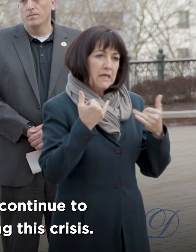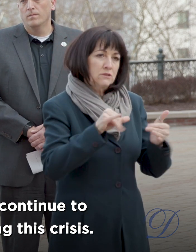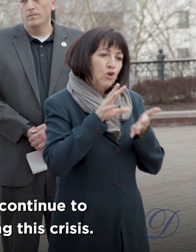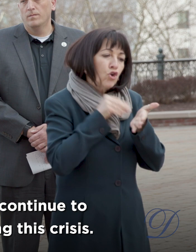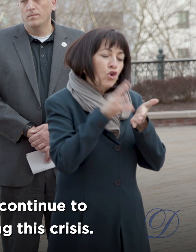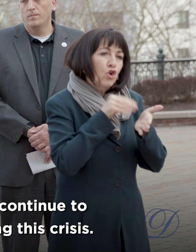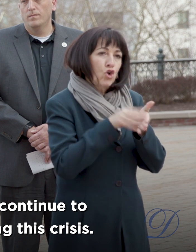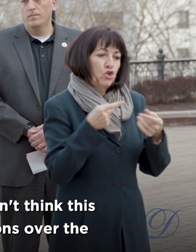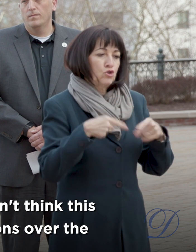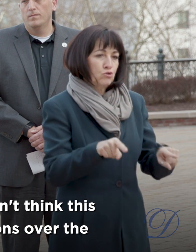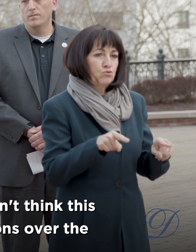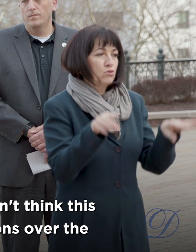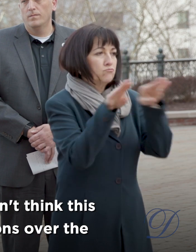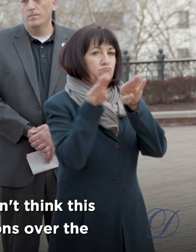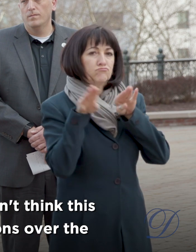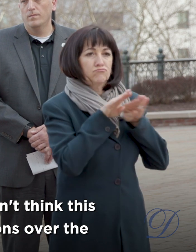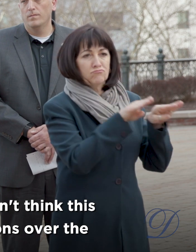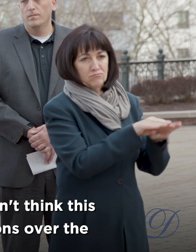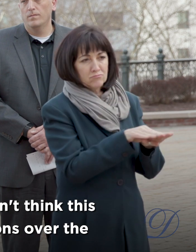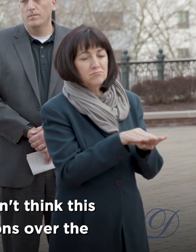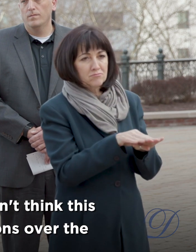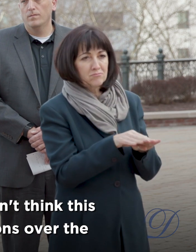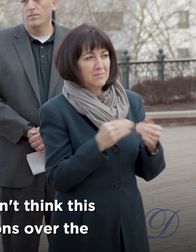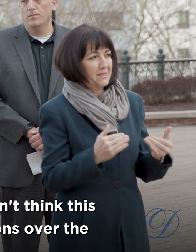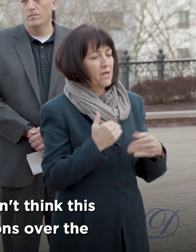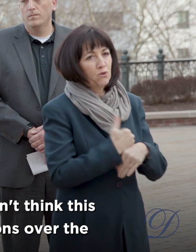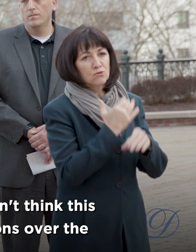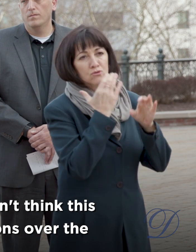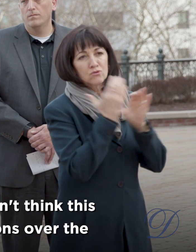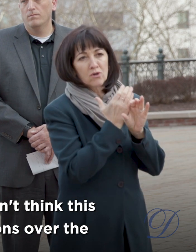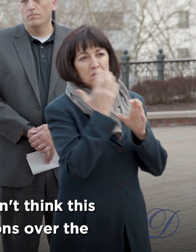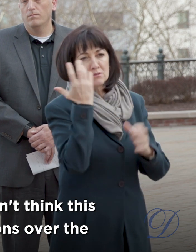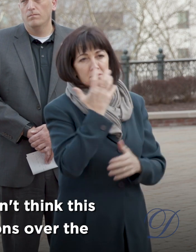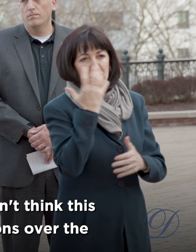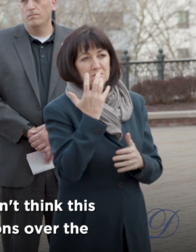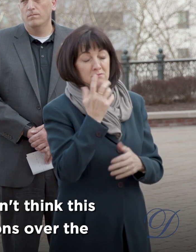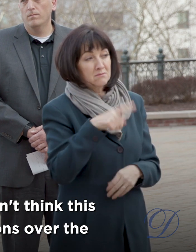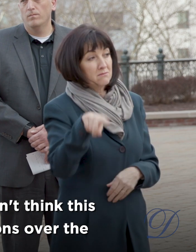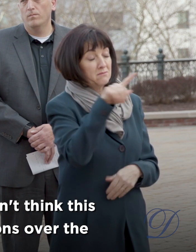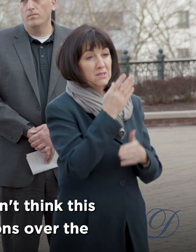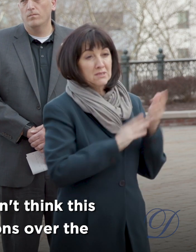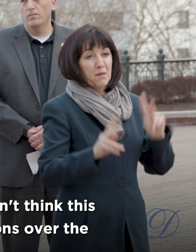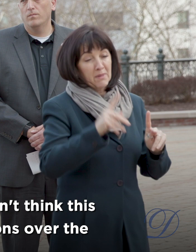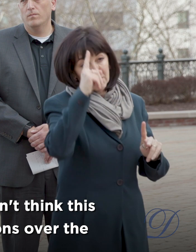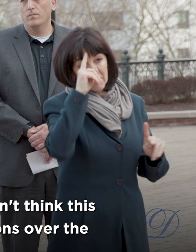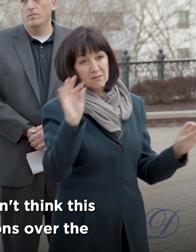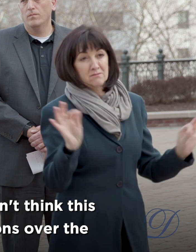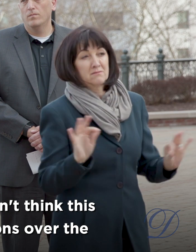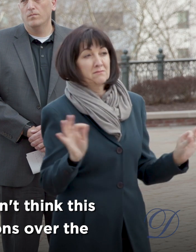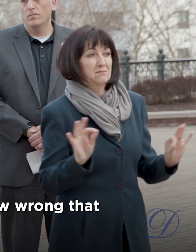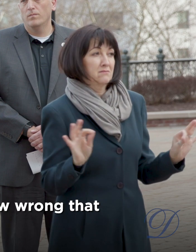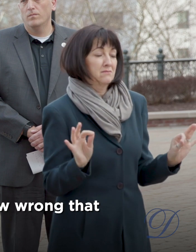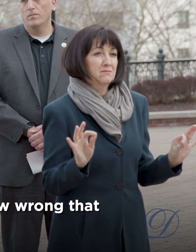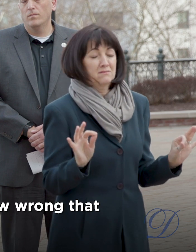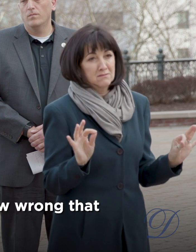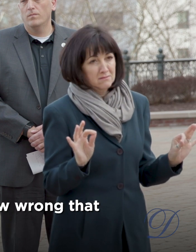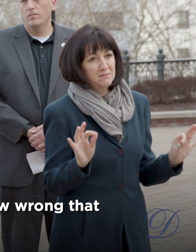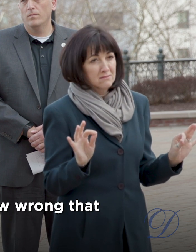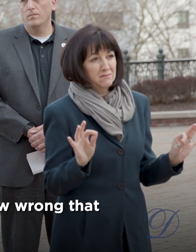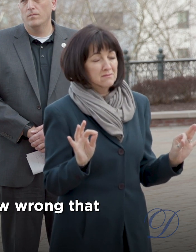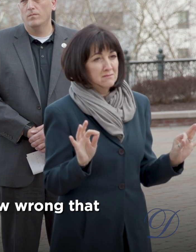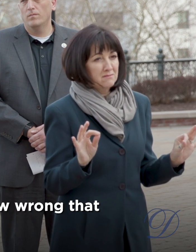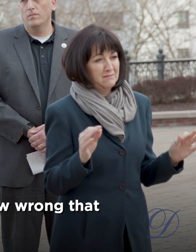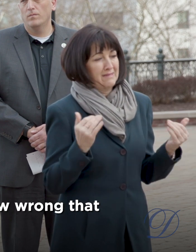crisis. For anyone out there who doesn't think this is serious, I hope that our actions over the last